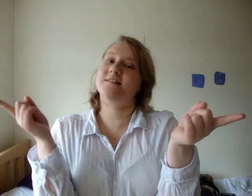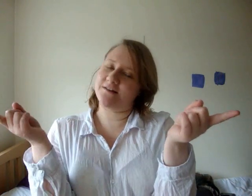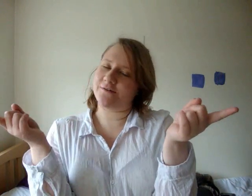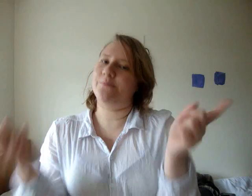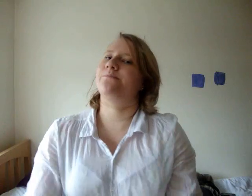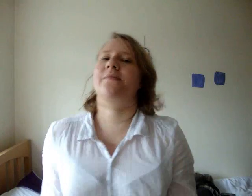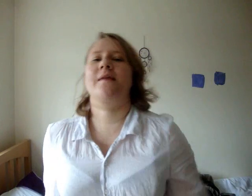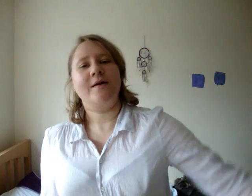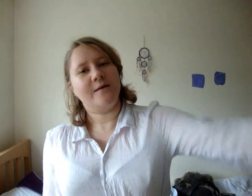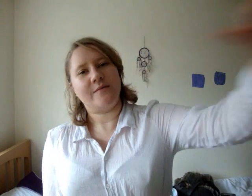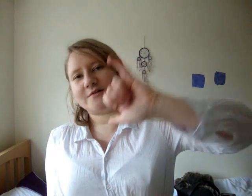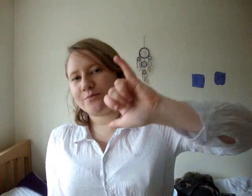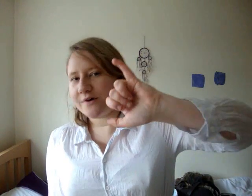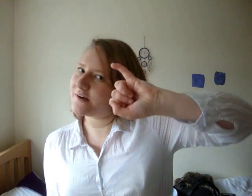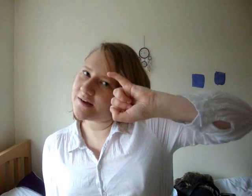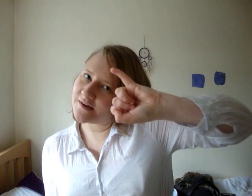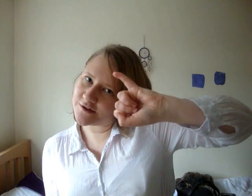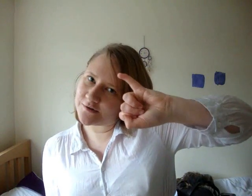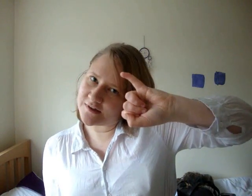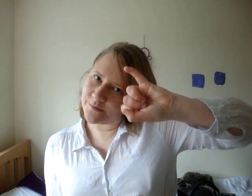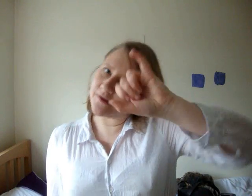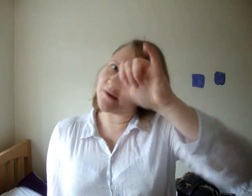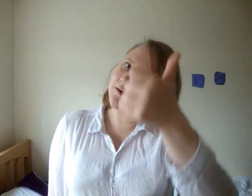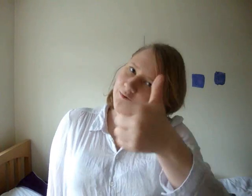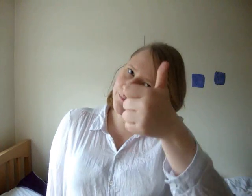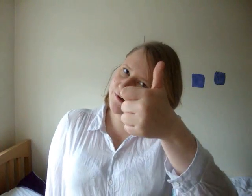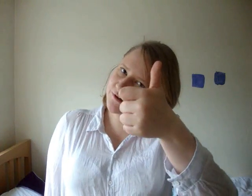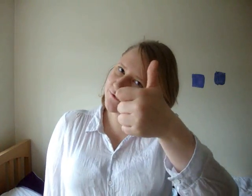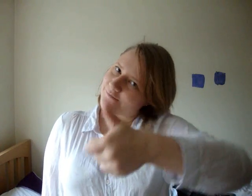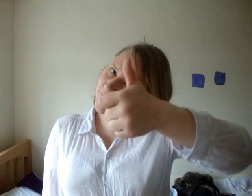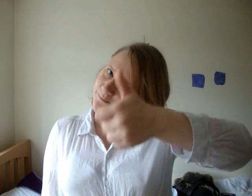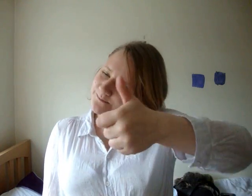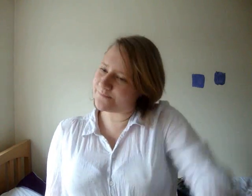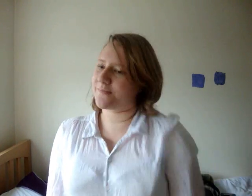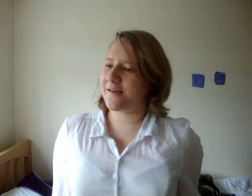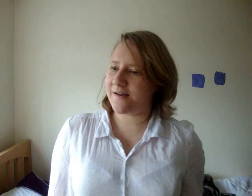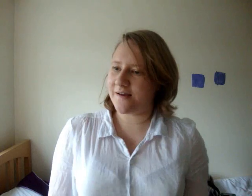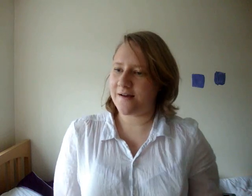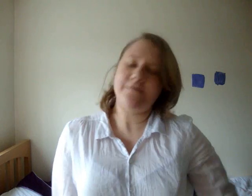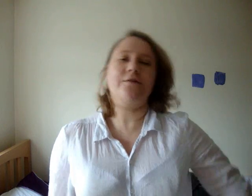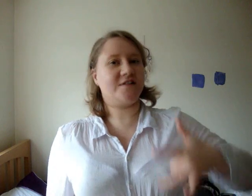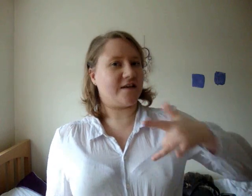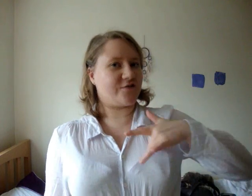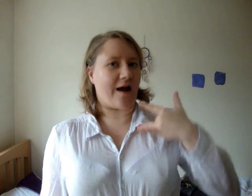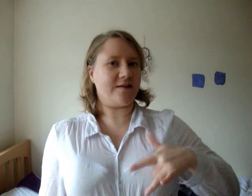that's different, because one is your little pinky, one is your thumb. If you want to say